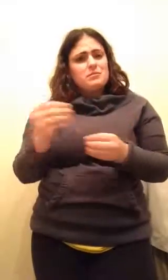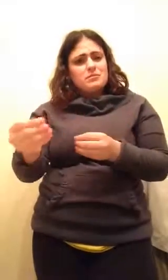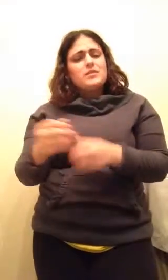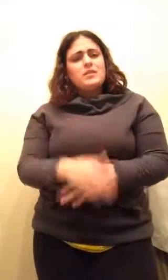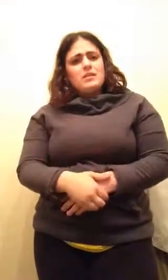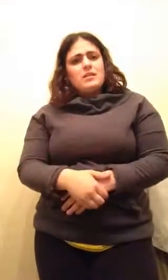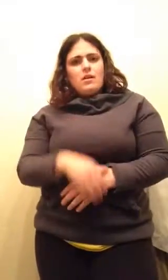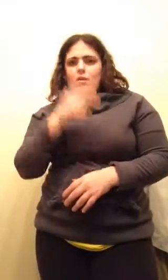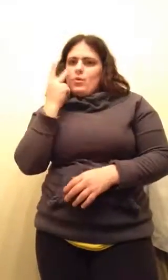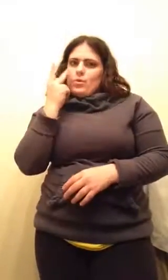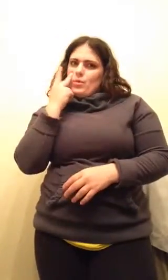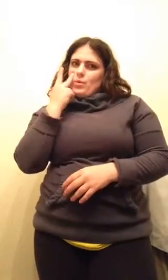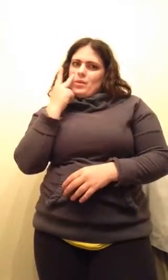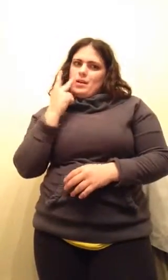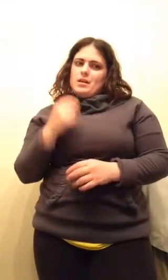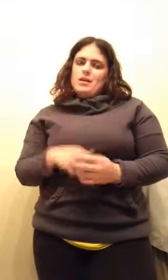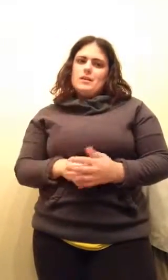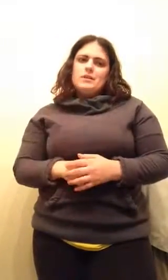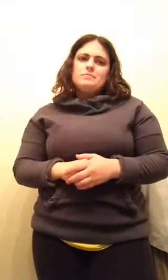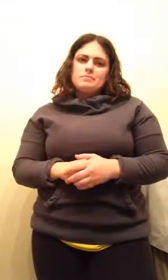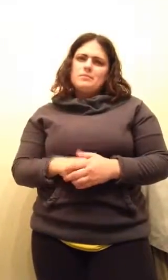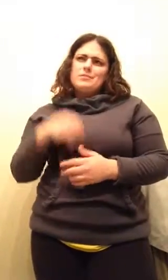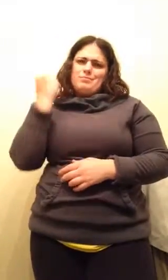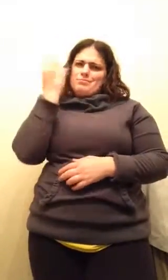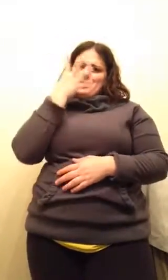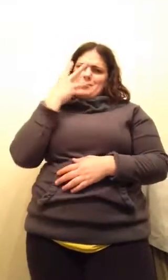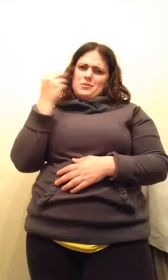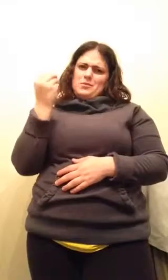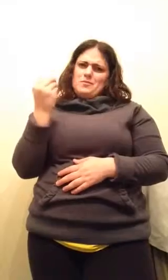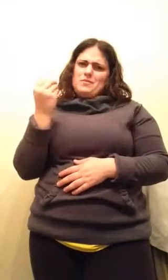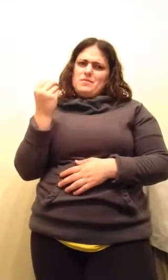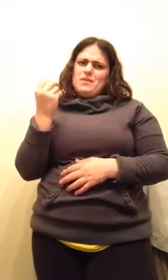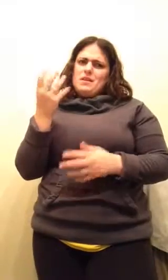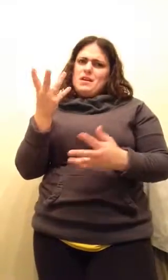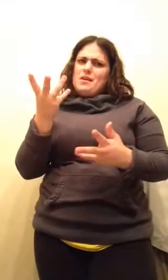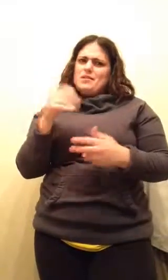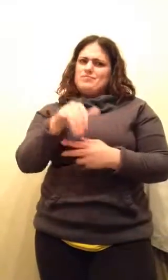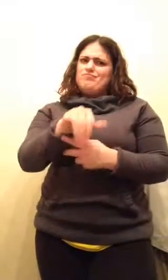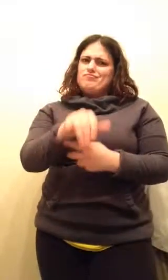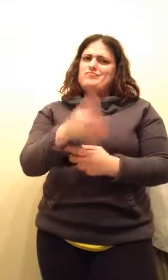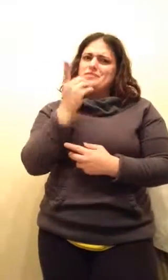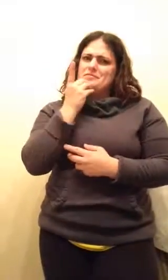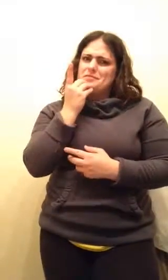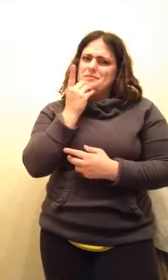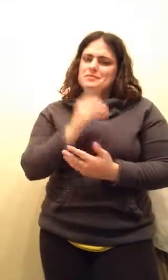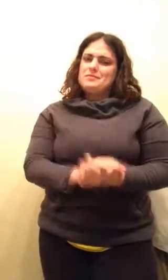Look at that. Beautiful. I want that for dinner.